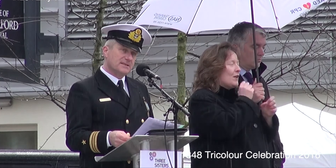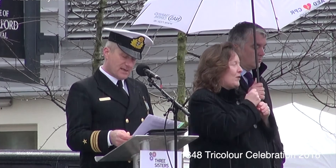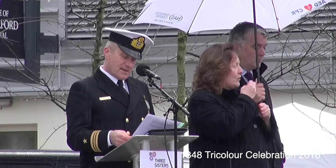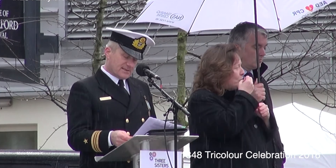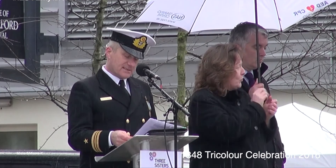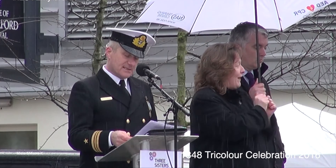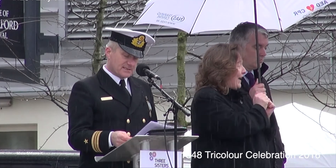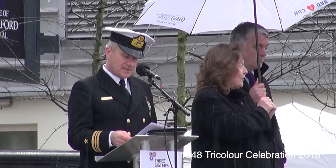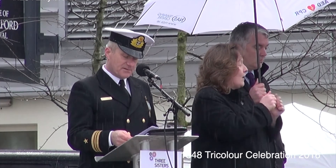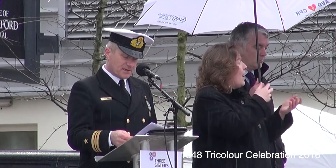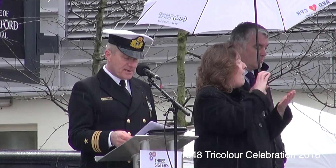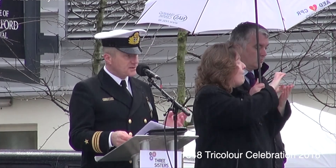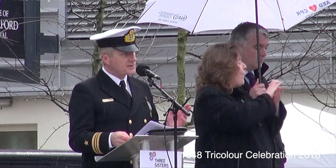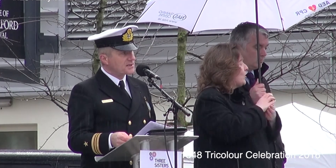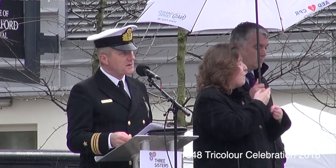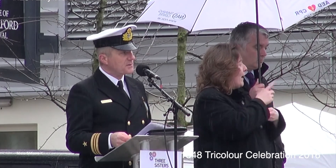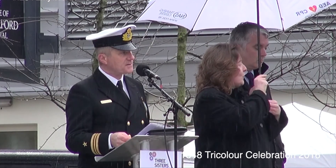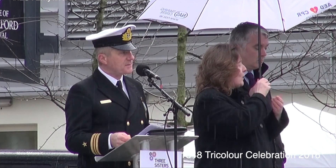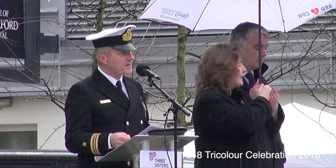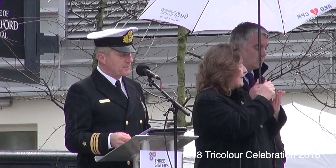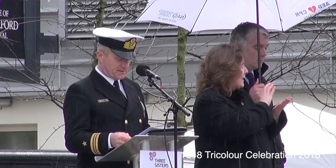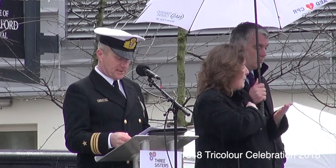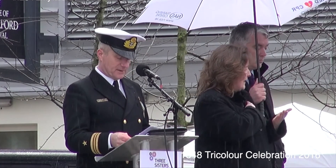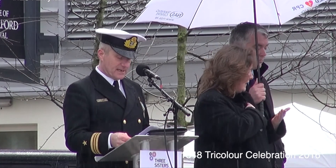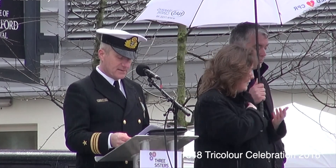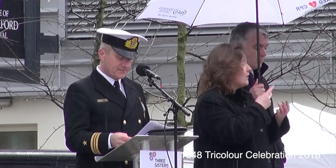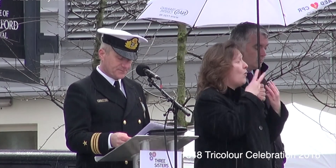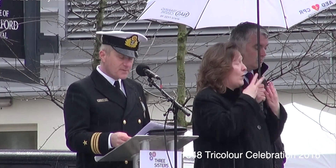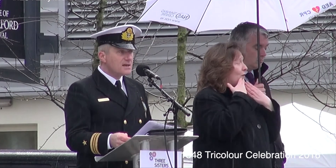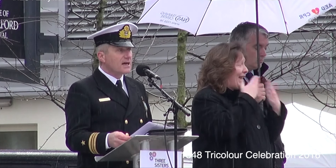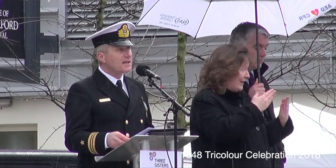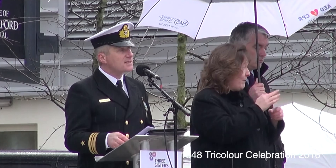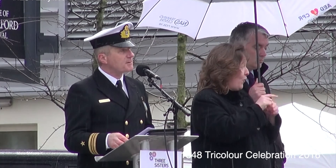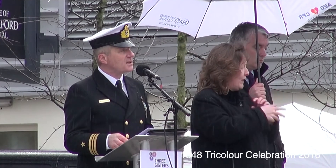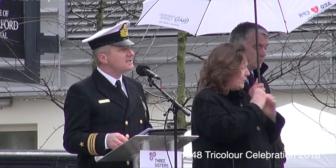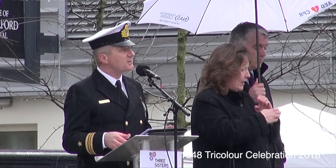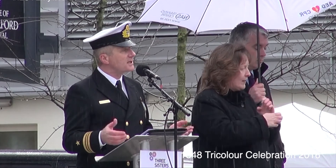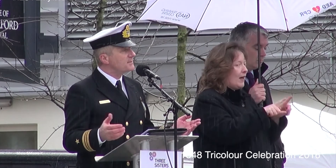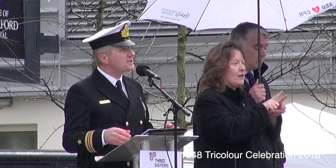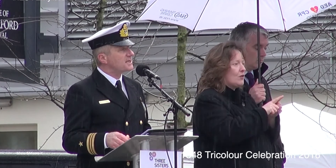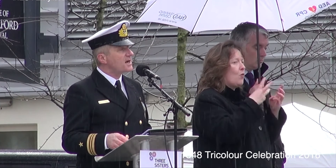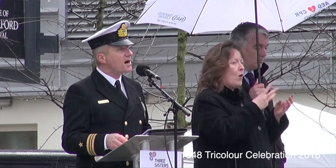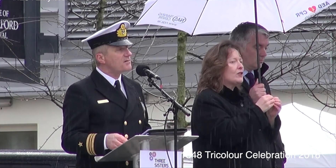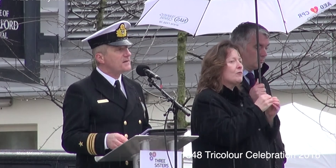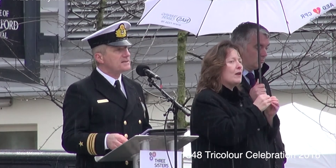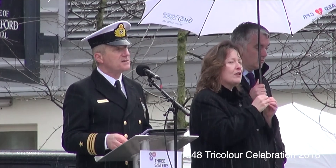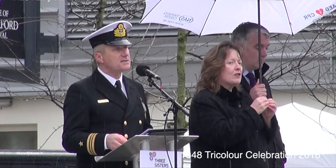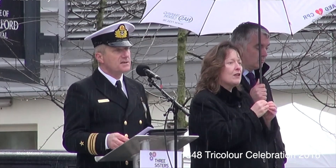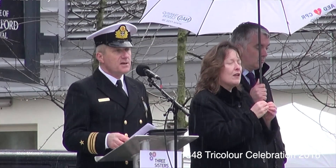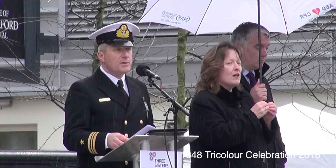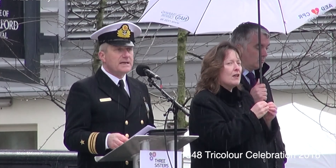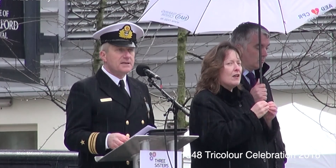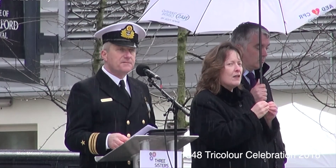by the 2016 Centenary Committee. So thank you very much for them for helping us this weekend. And last but not least, I would like to mention that our event